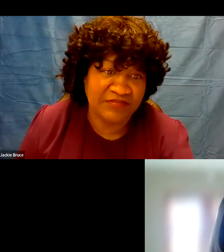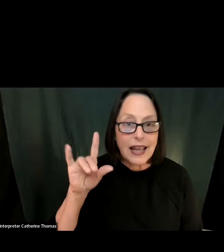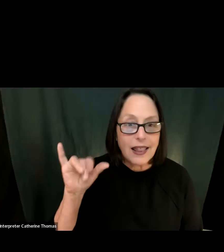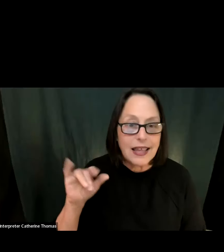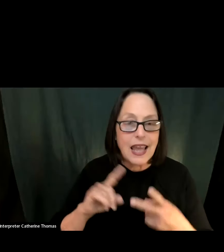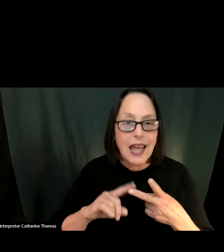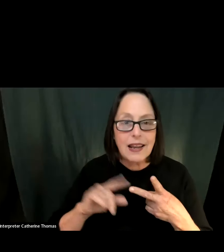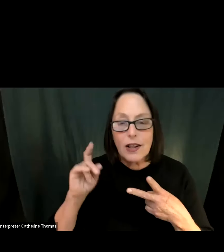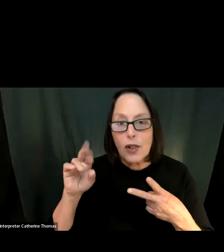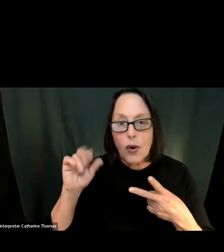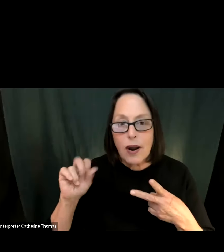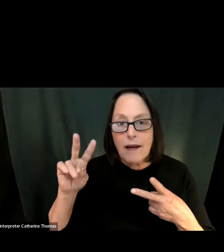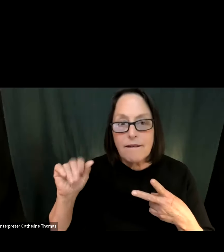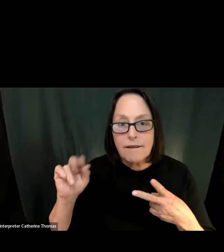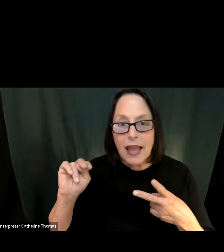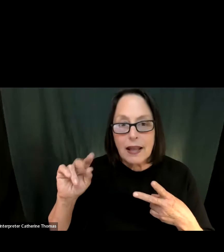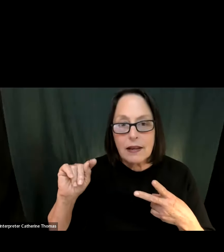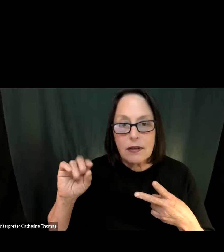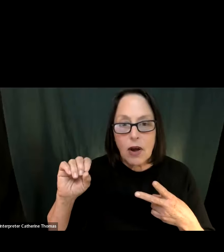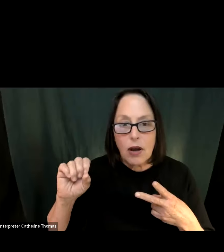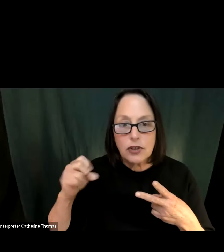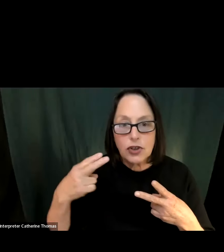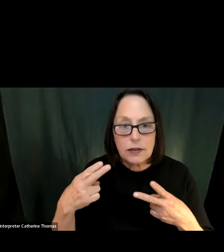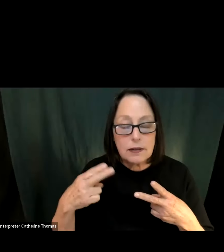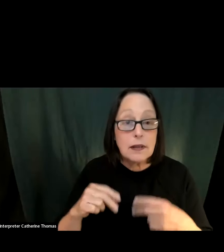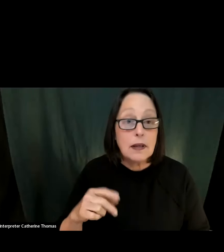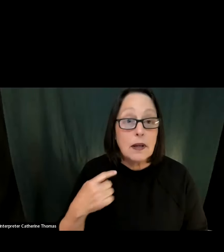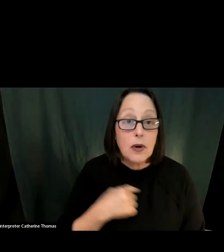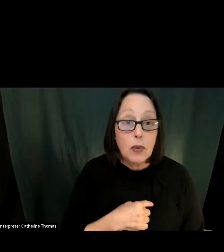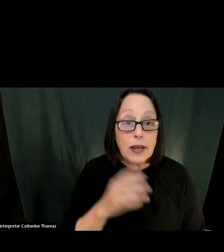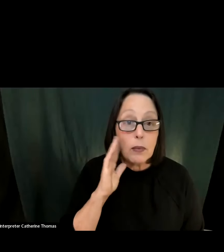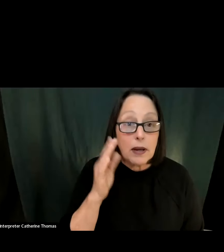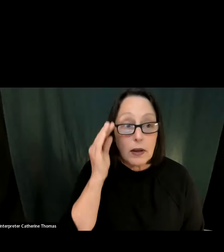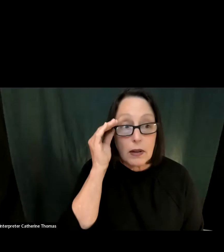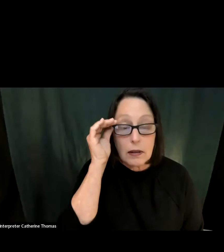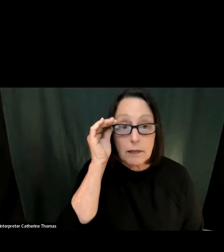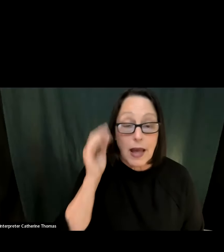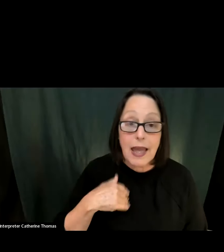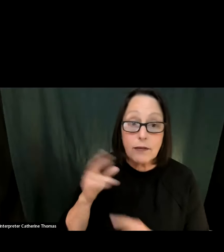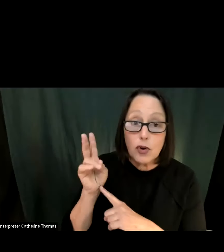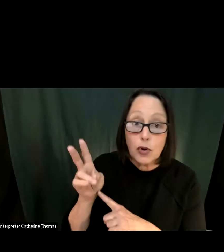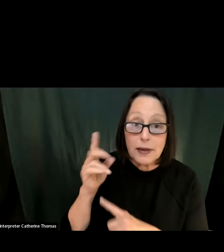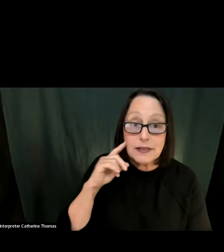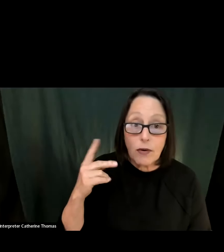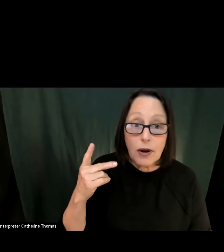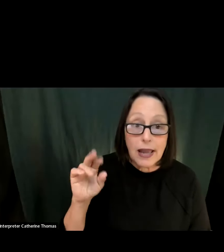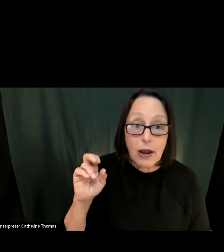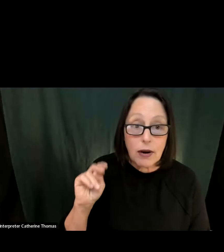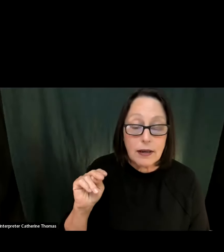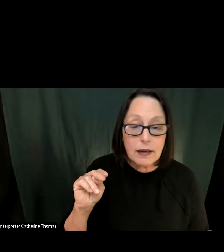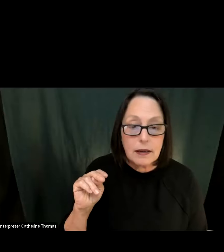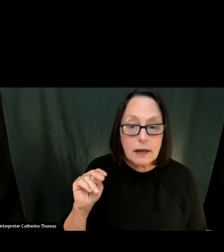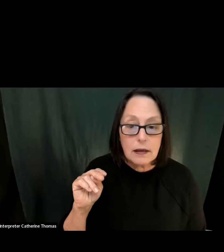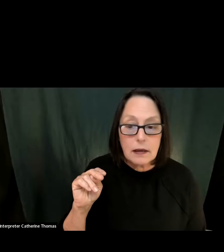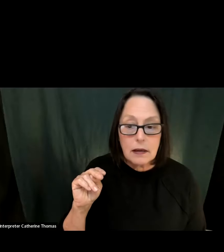Van Tosh. And we're going to, I have 2 minutes for Karen. Laura,